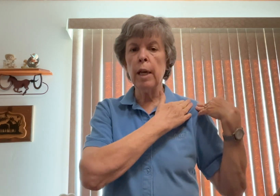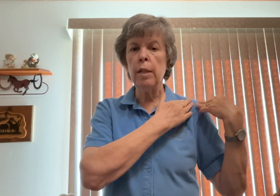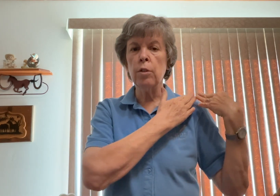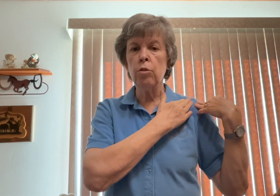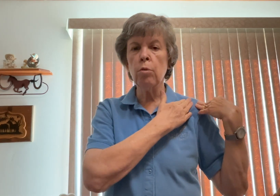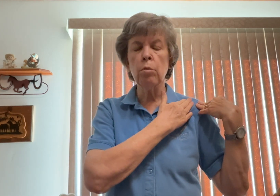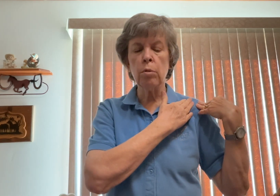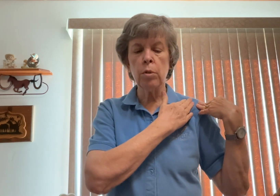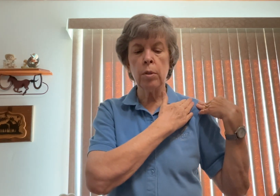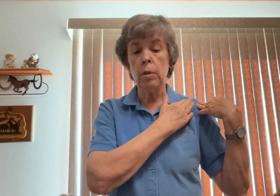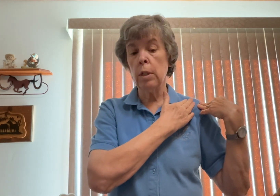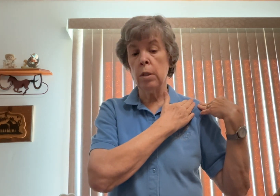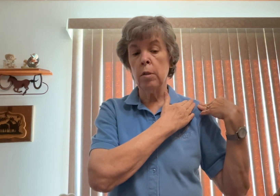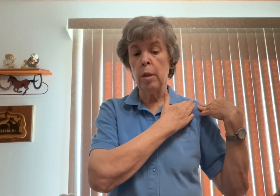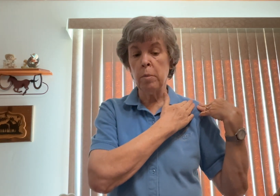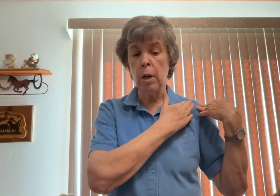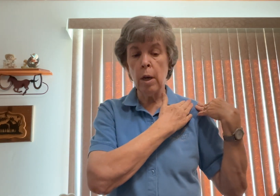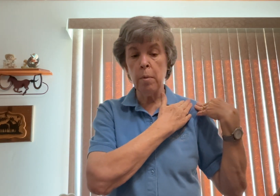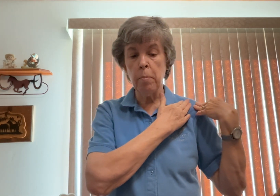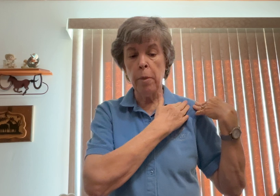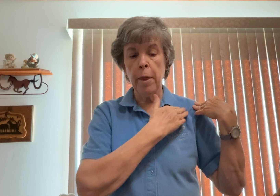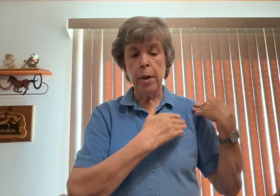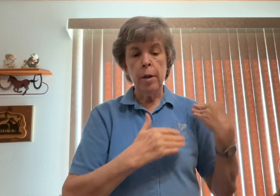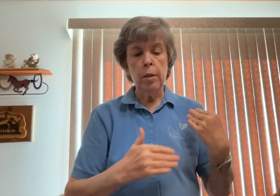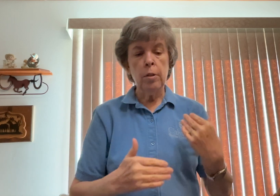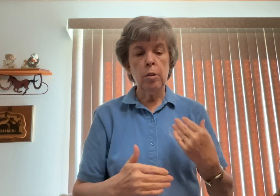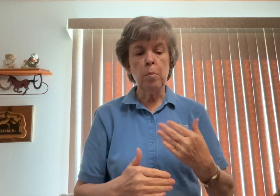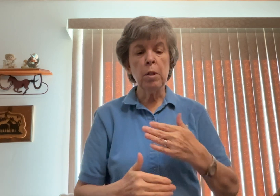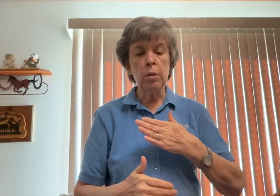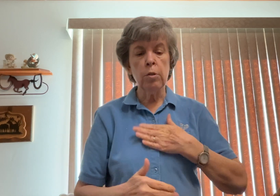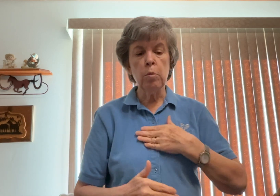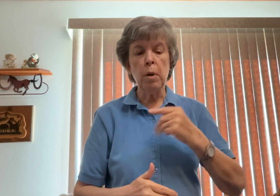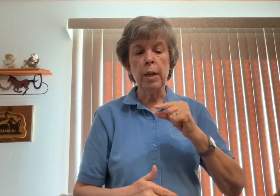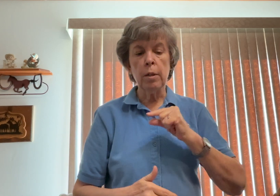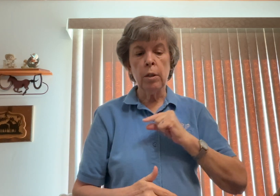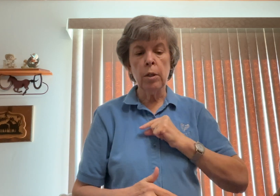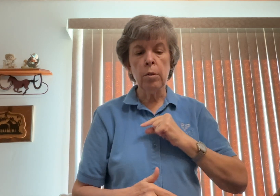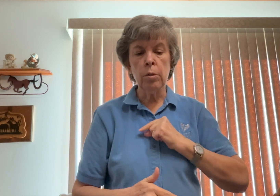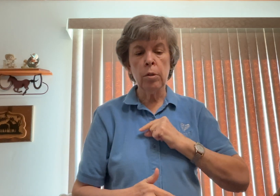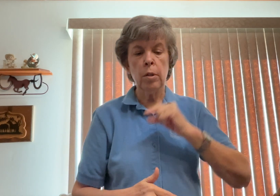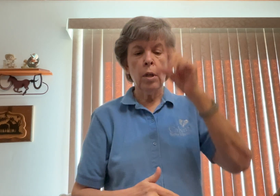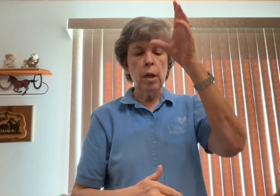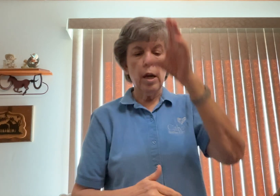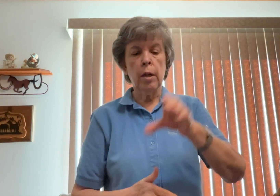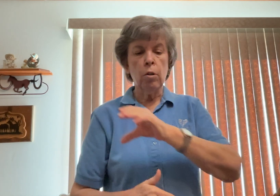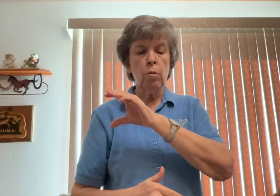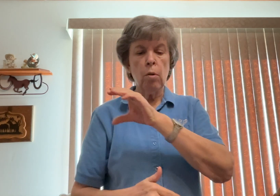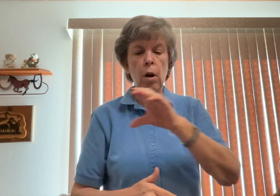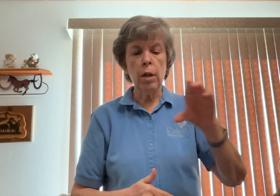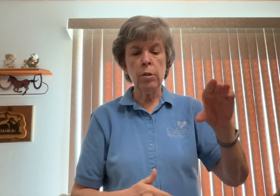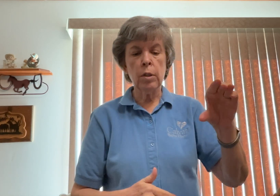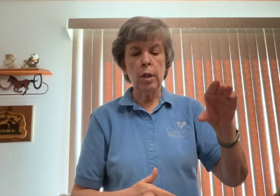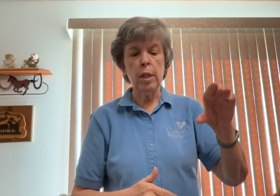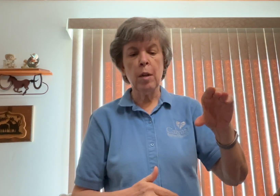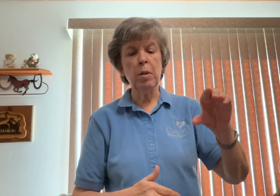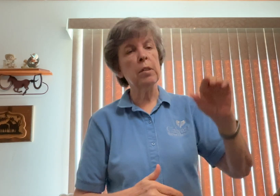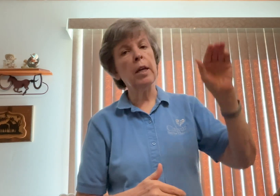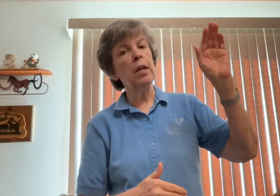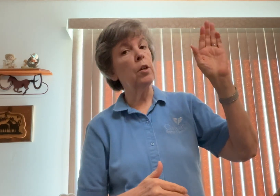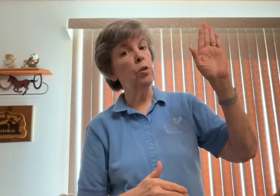and shoulders at the same time. So I'm going to do my guilt and cross, and then I'm going to say